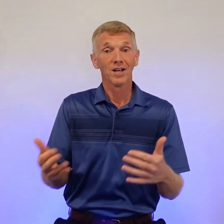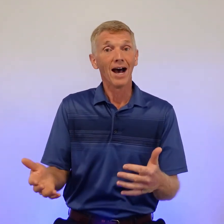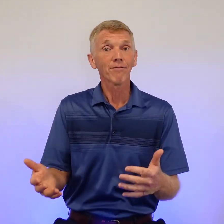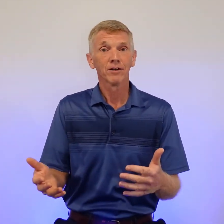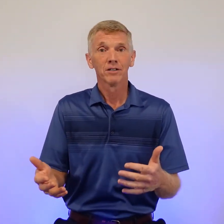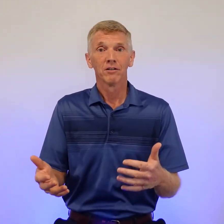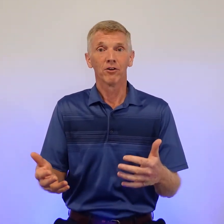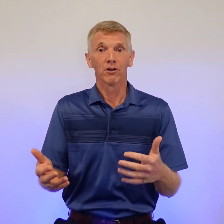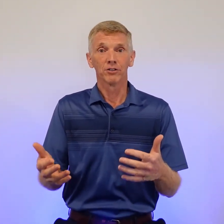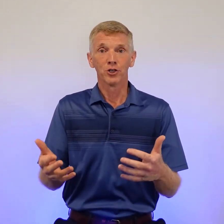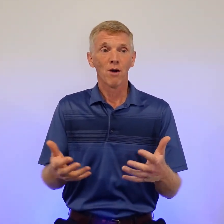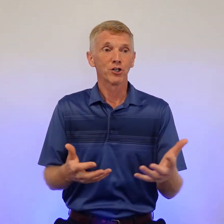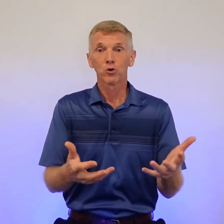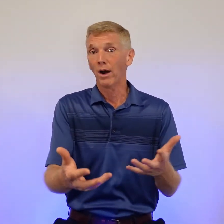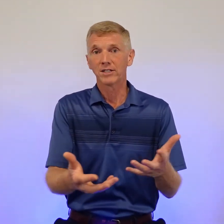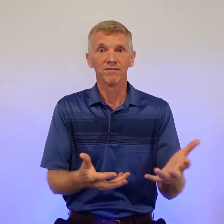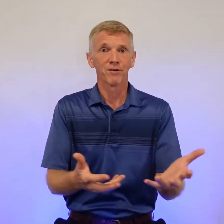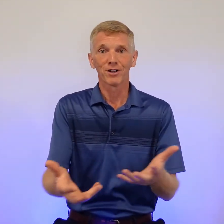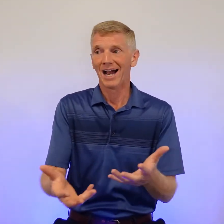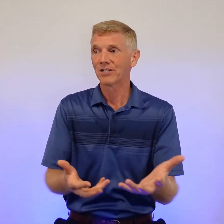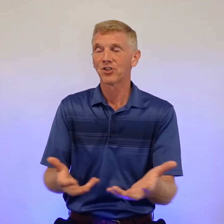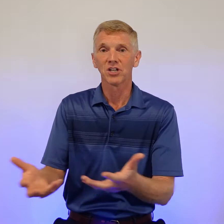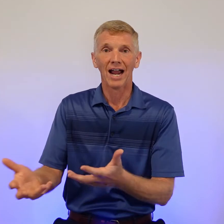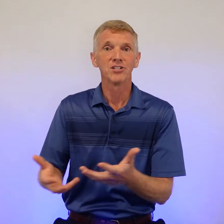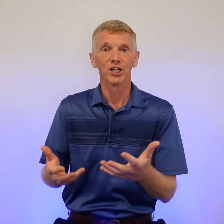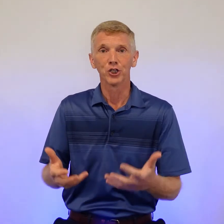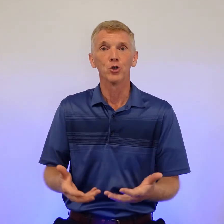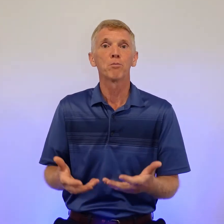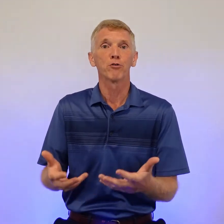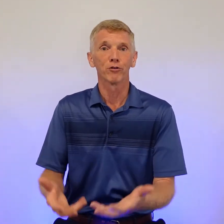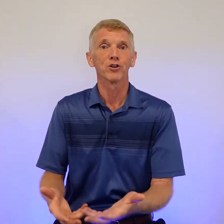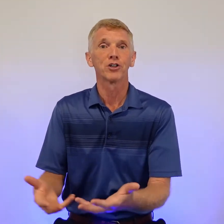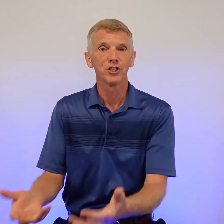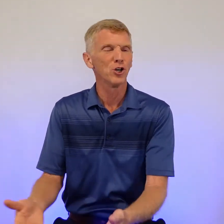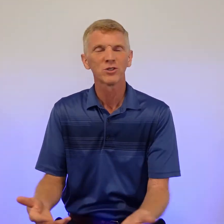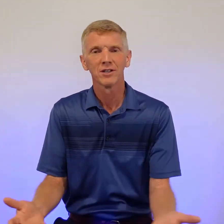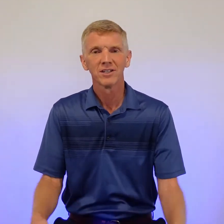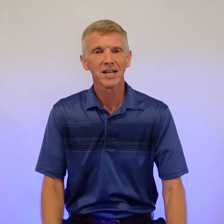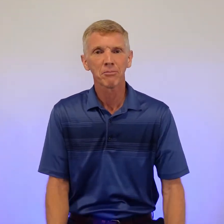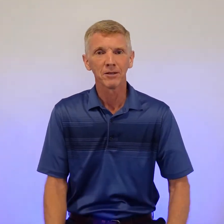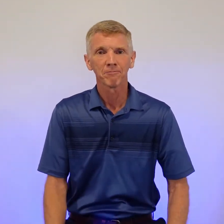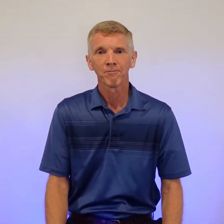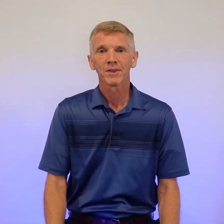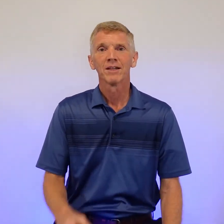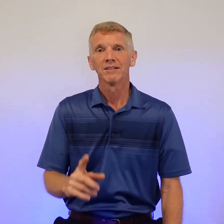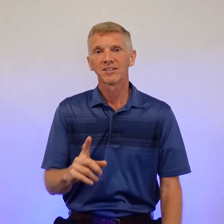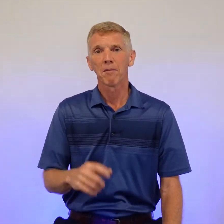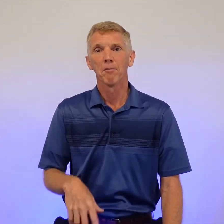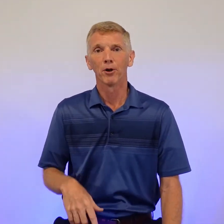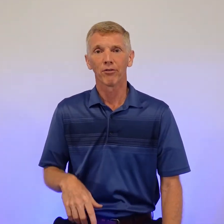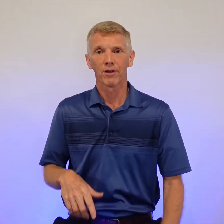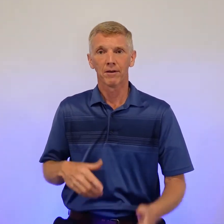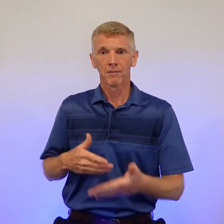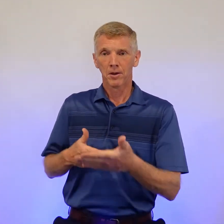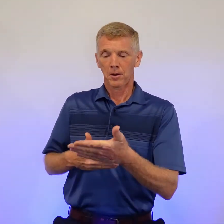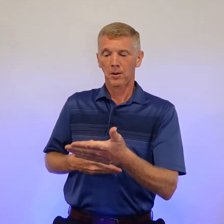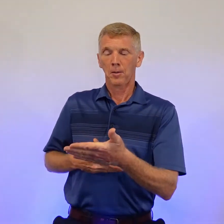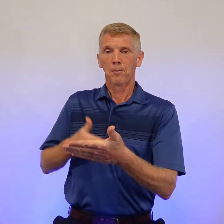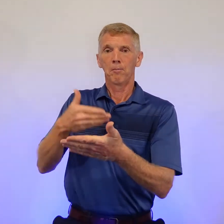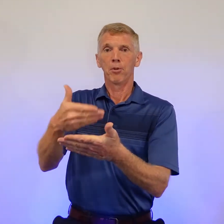deaf, you have a choice of different kinds of signs that you prefer to use. Same thing. Let's talk about birth.